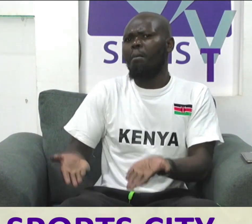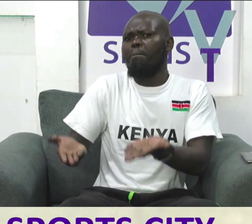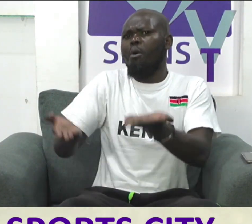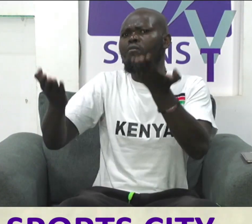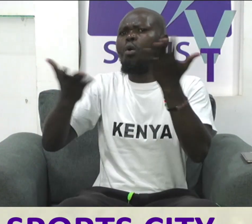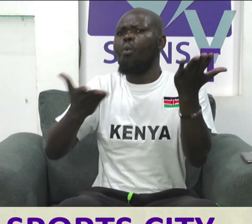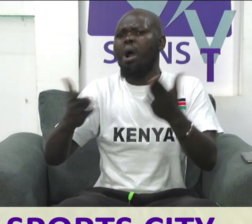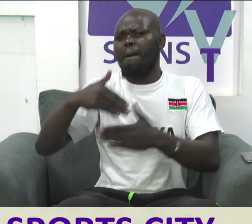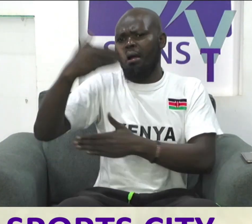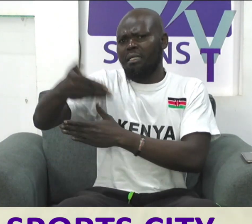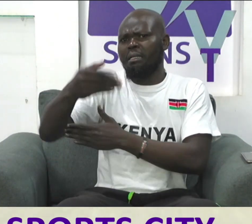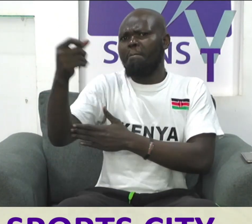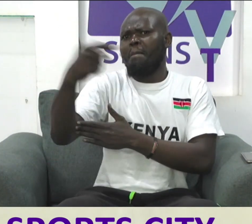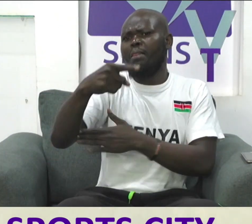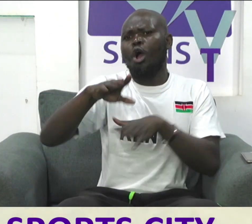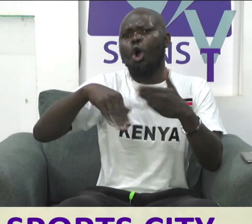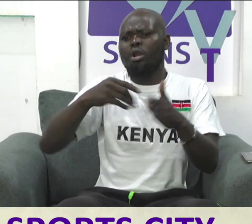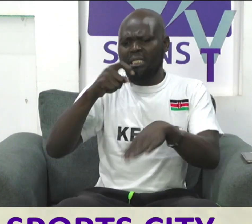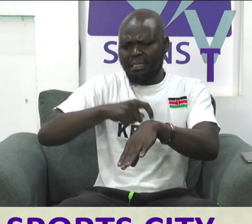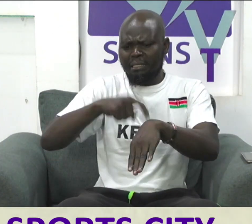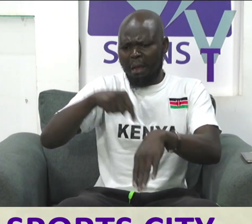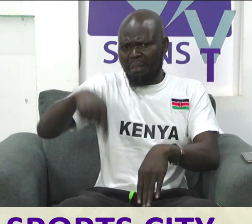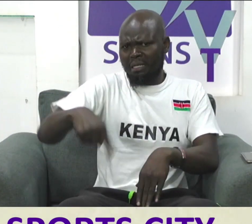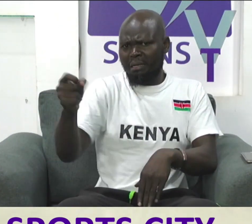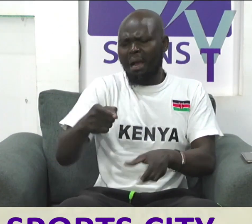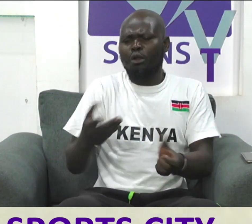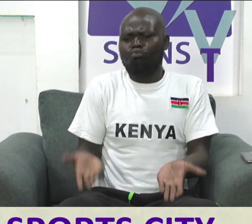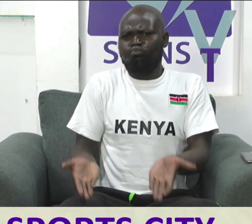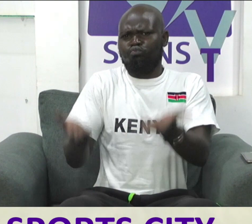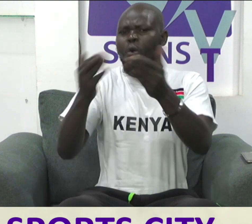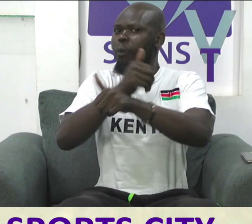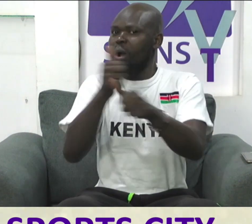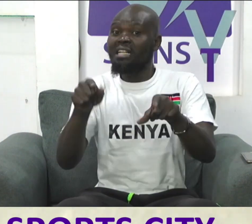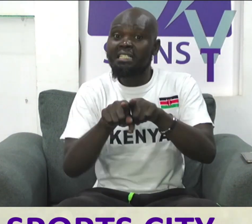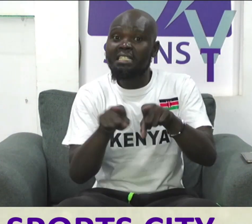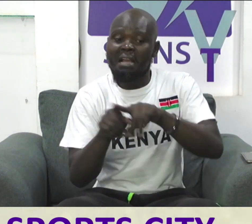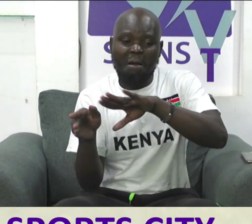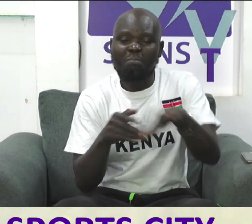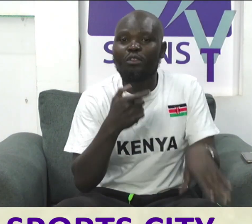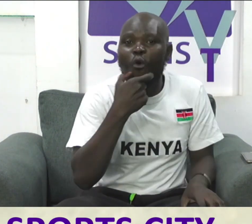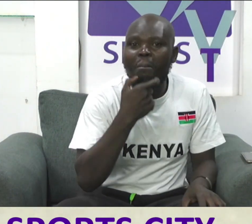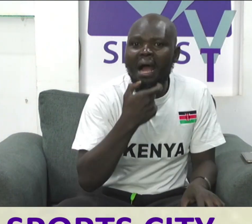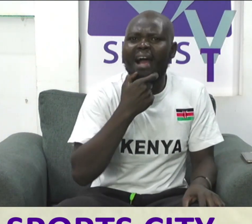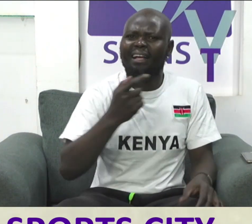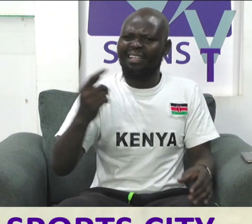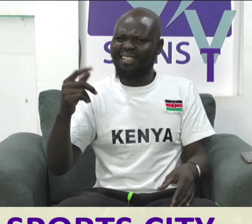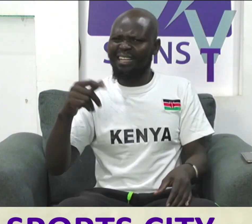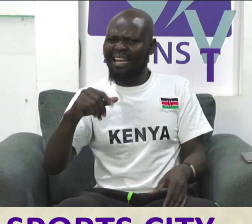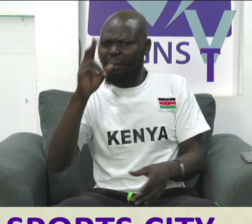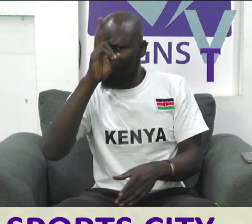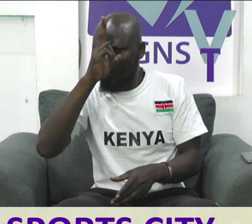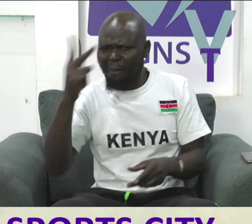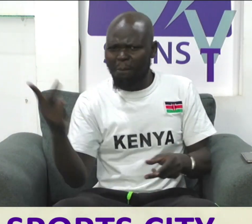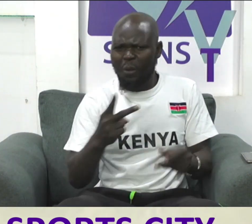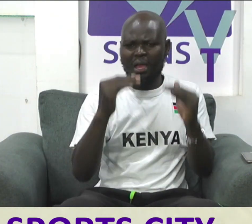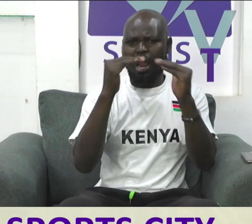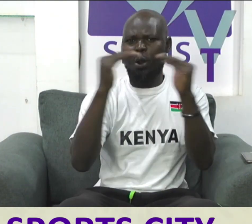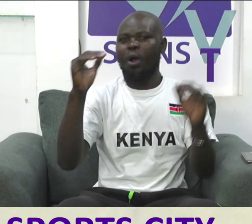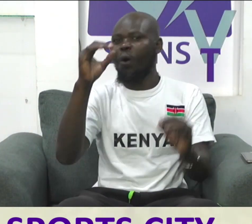So for me, I believe for Shabana, it's going to improve and up their game. And also for Gor